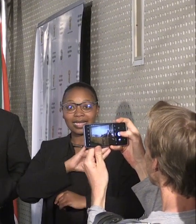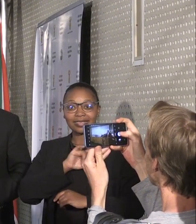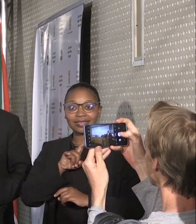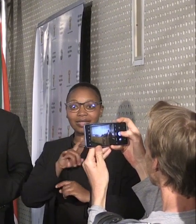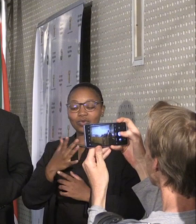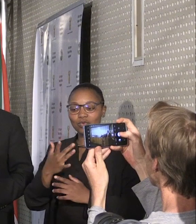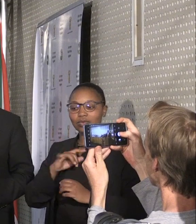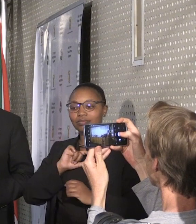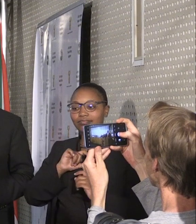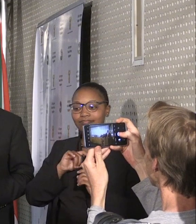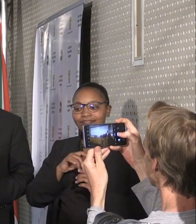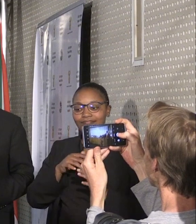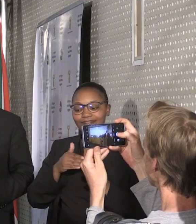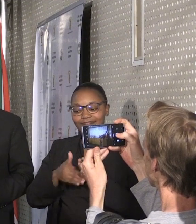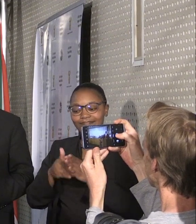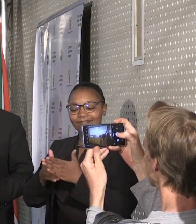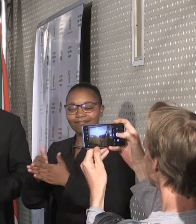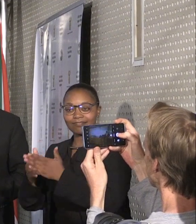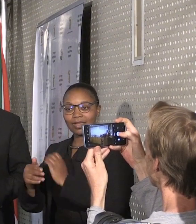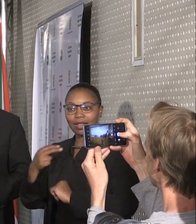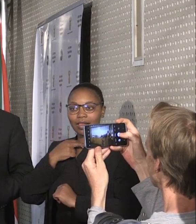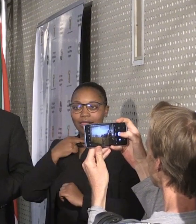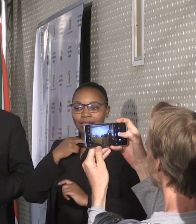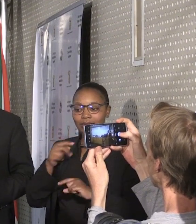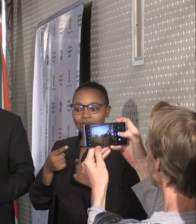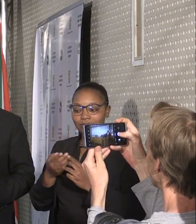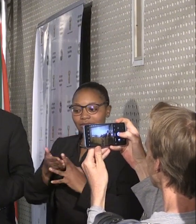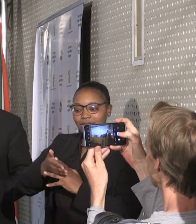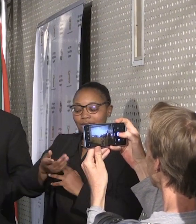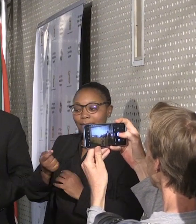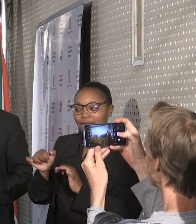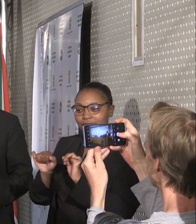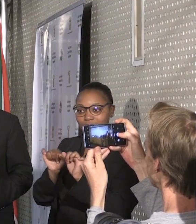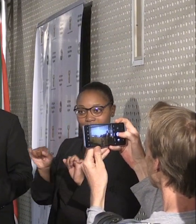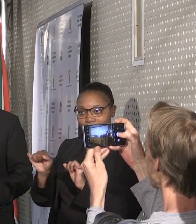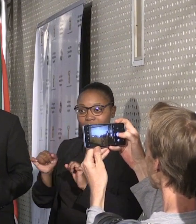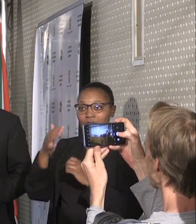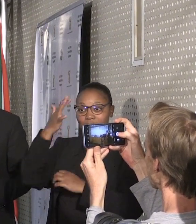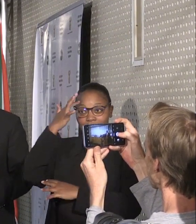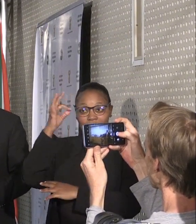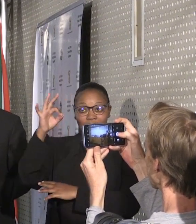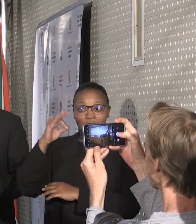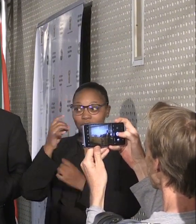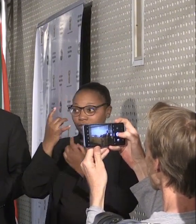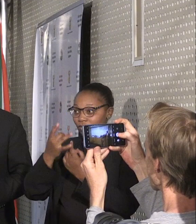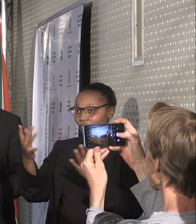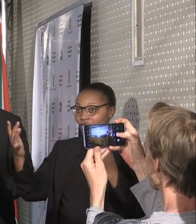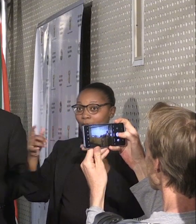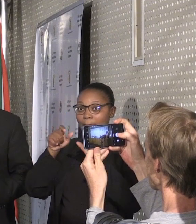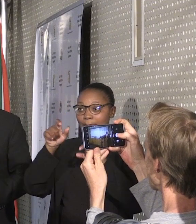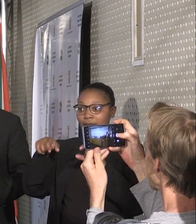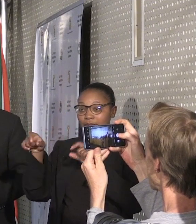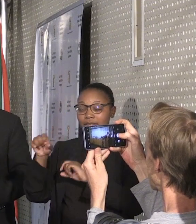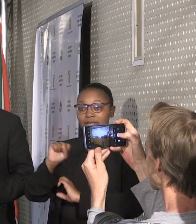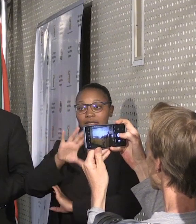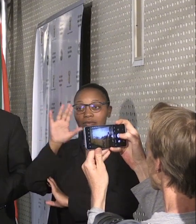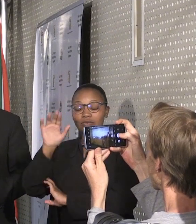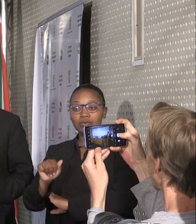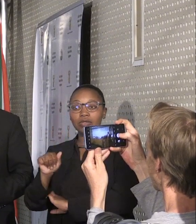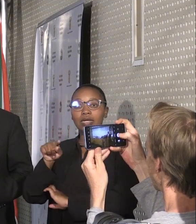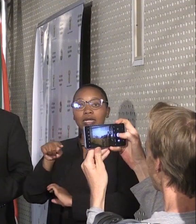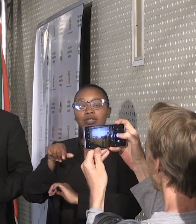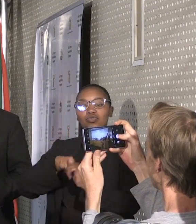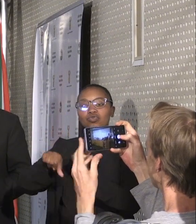since last week to access their money. Government assures South Africans and social grants